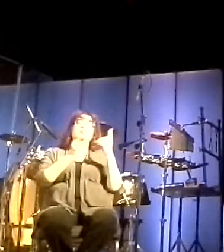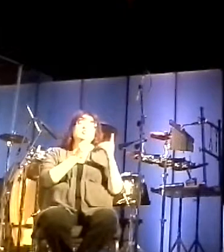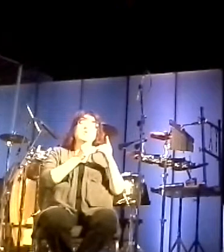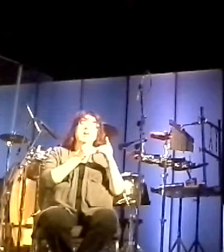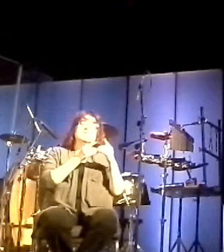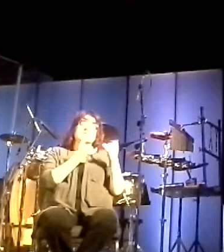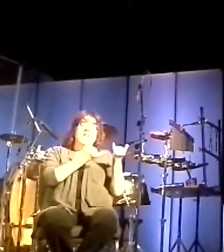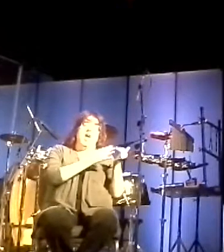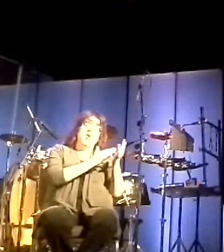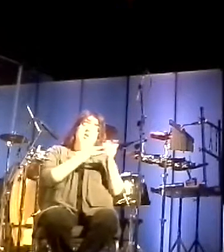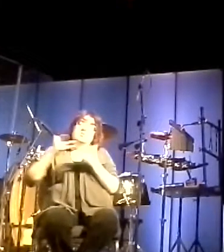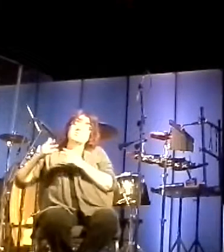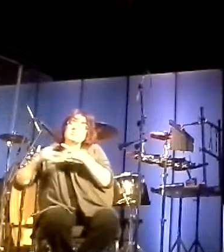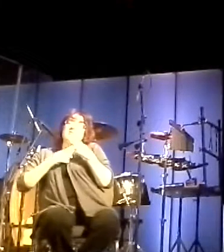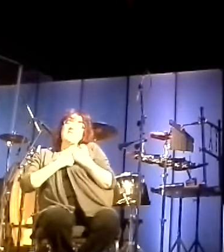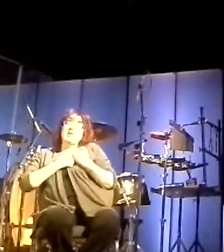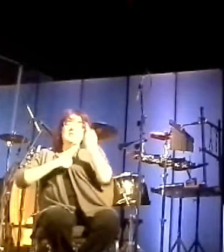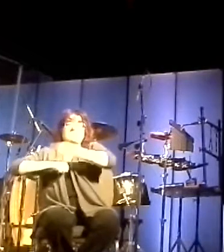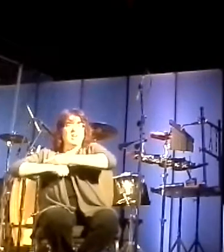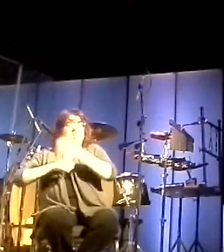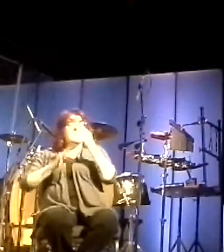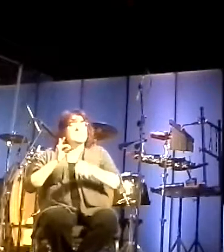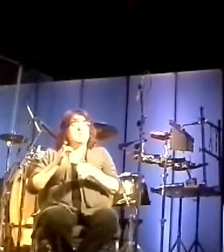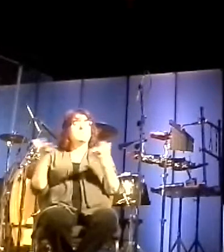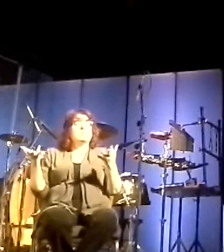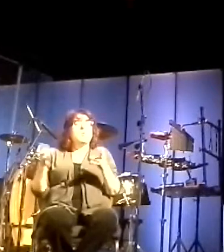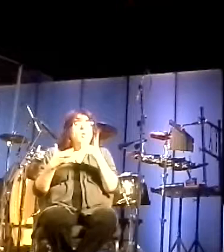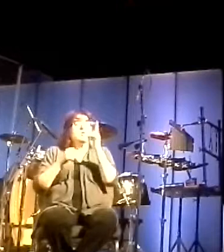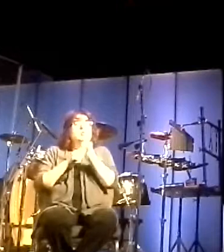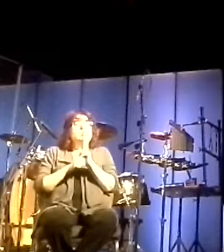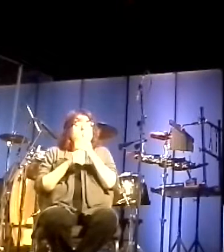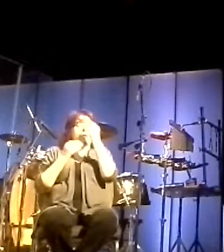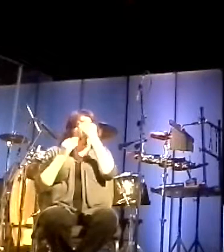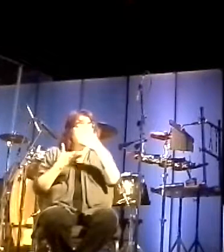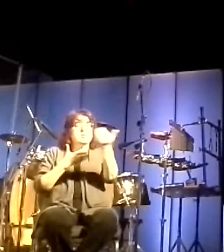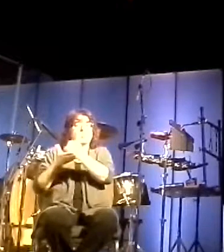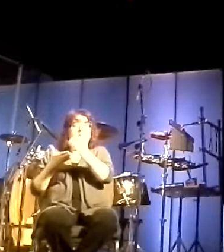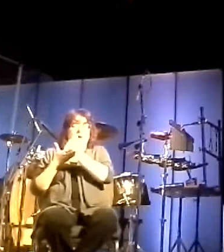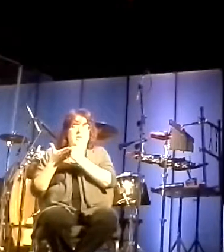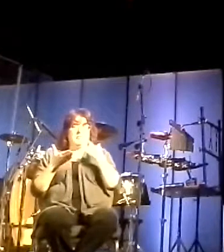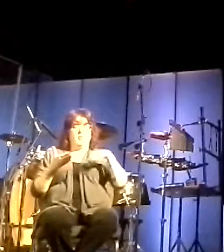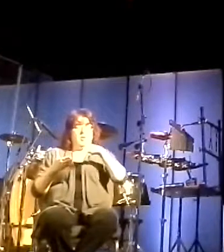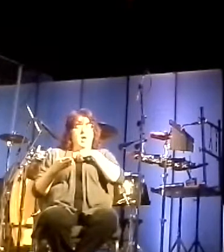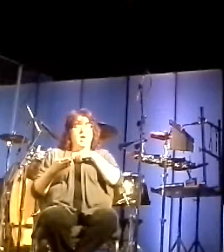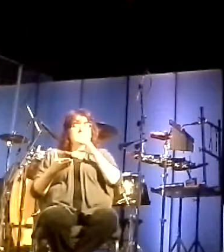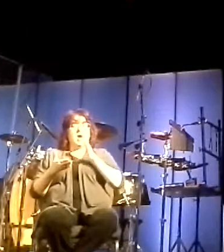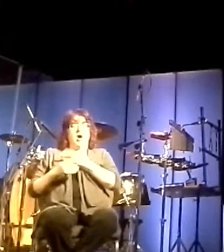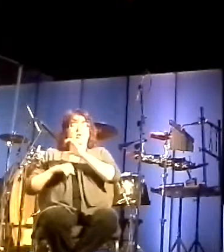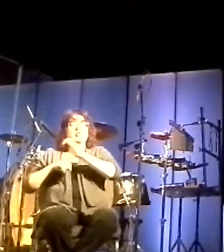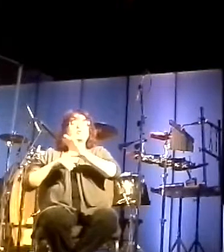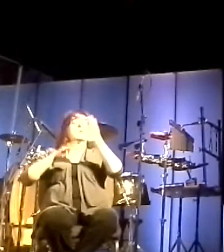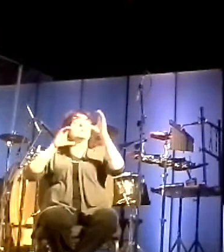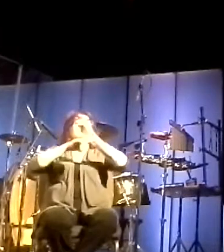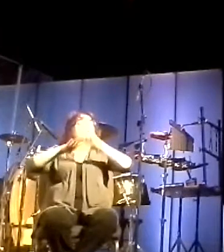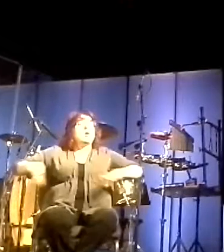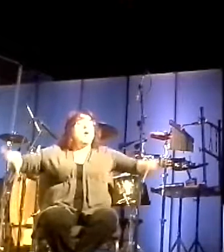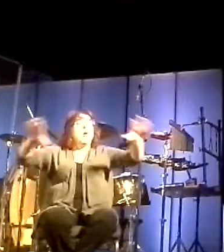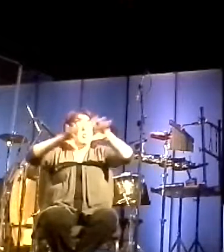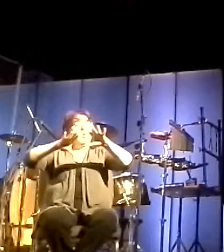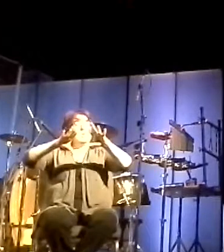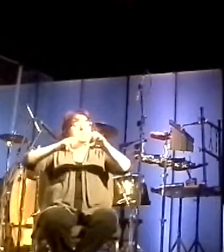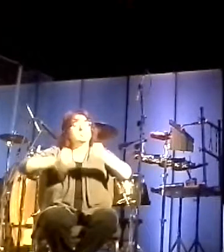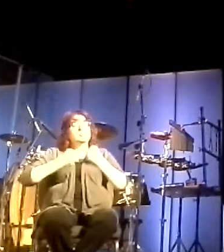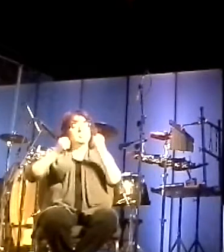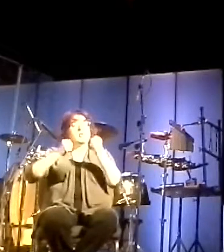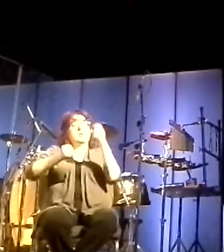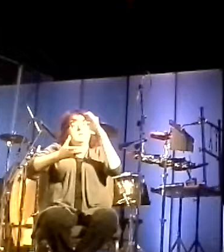now and Valentine's Day. It's very simple, and we're hoping to use that data that we gather, not just our church, but churches all across the country, to help